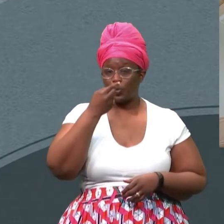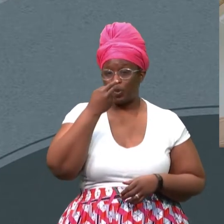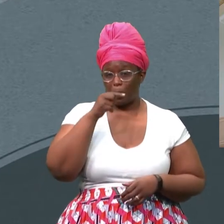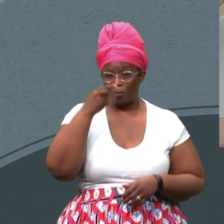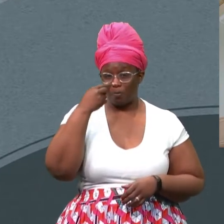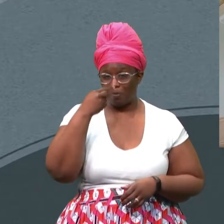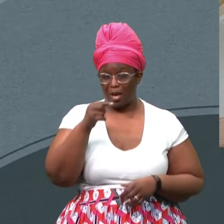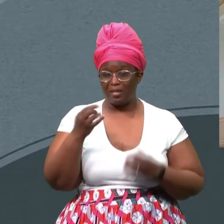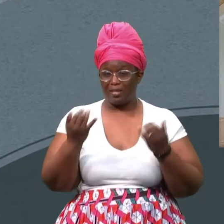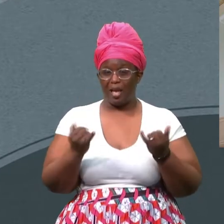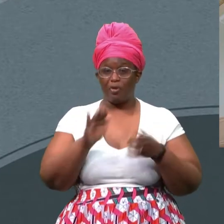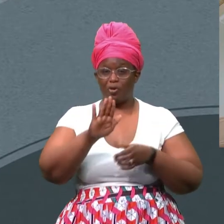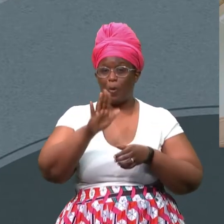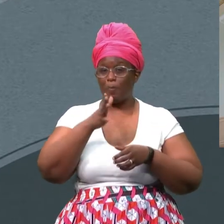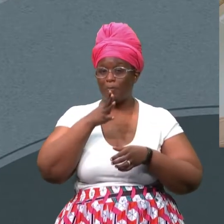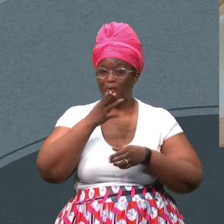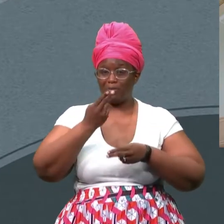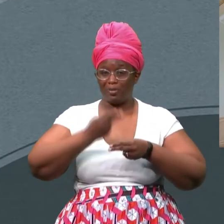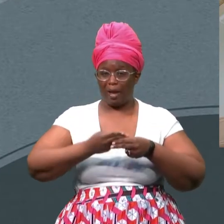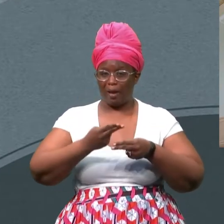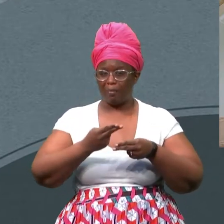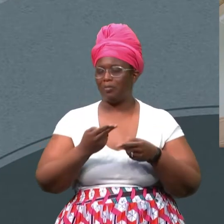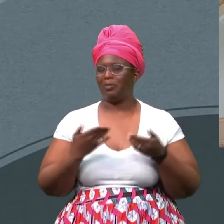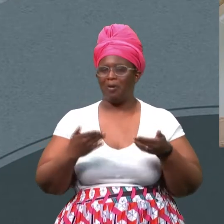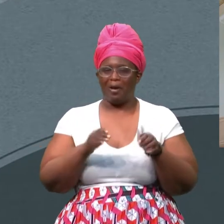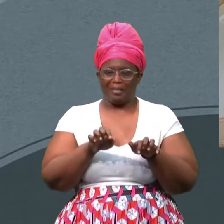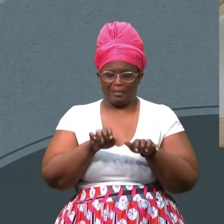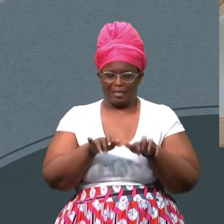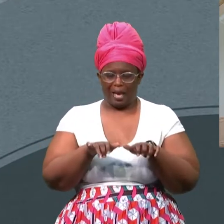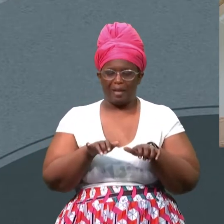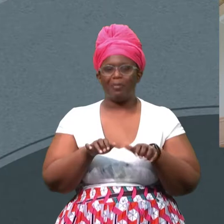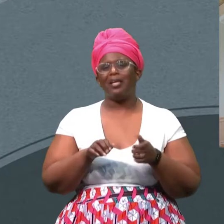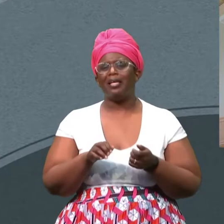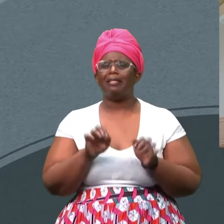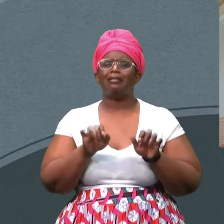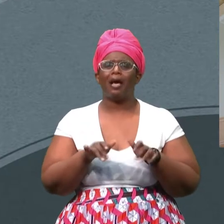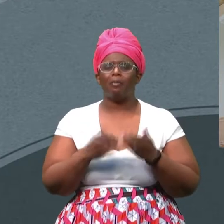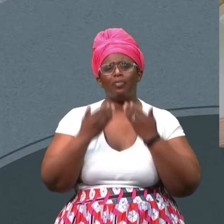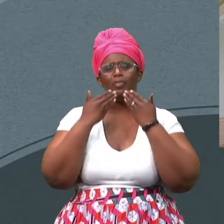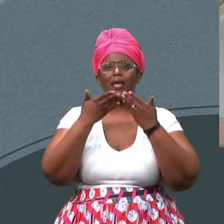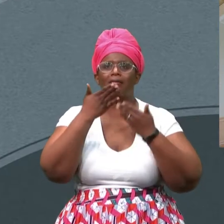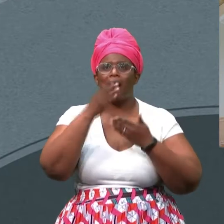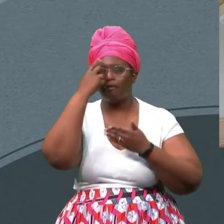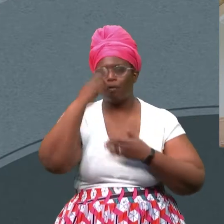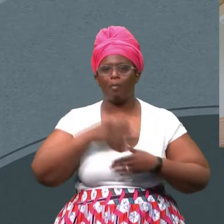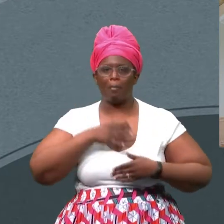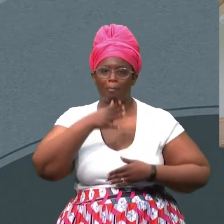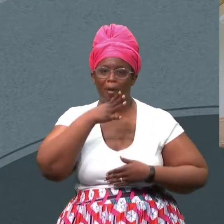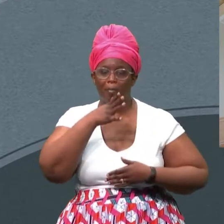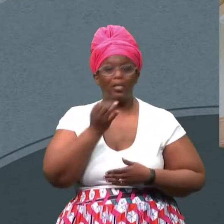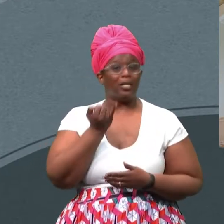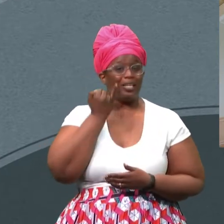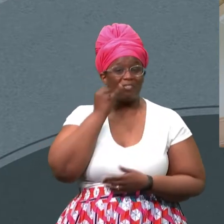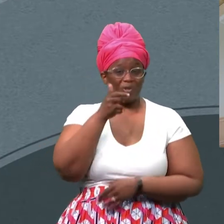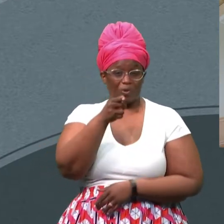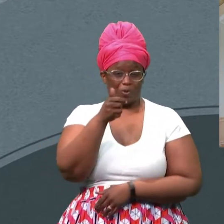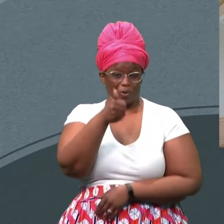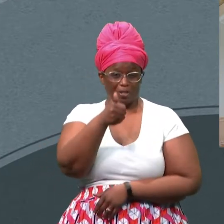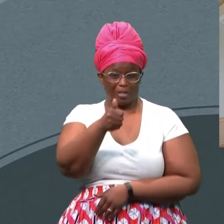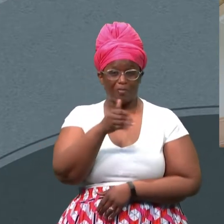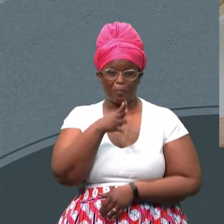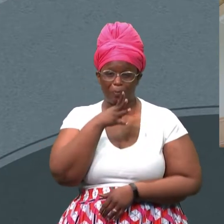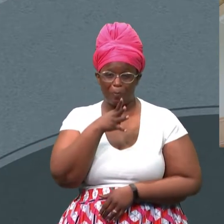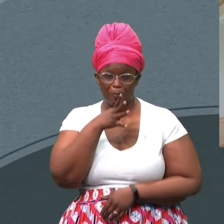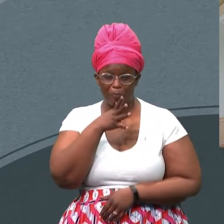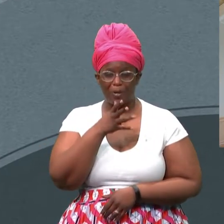in your mama's name and just say, thank God for my mama? If you're a mother right now and you're with us